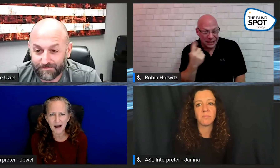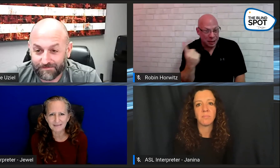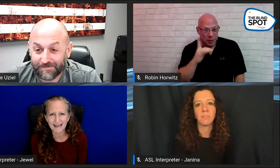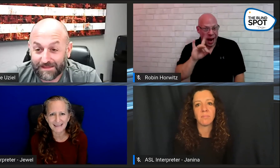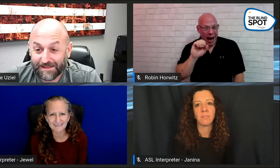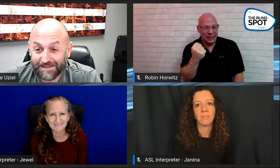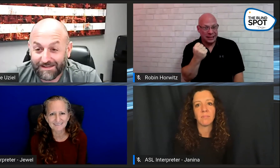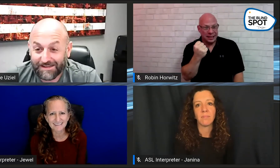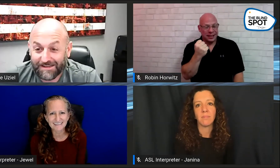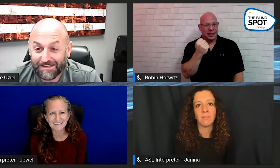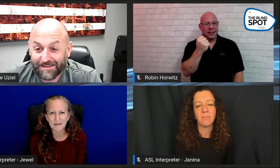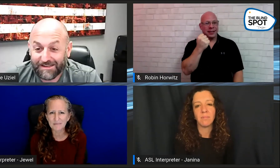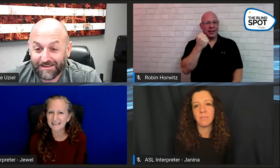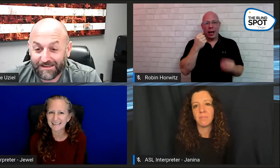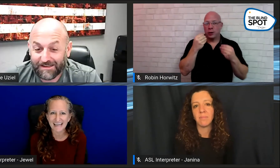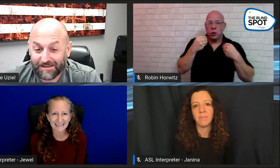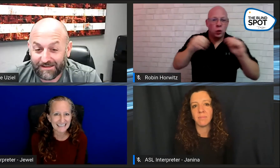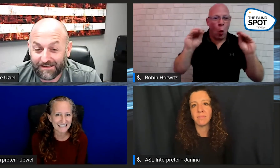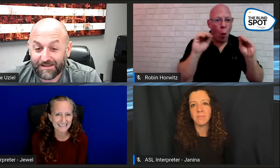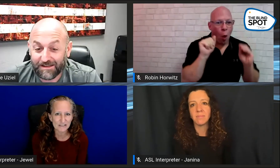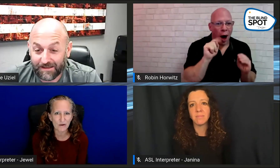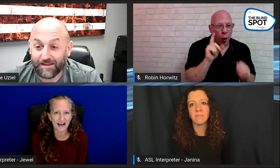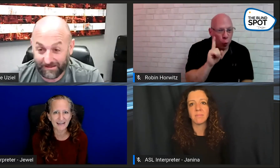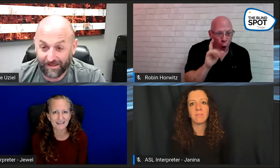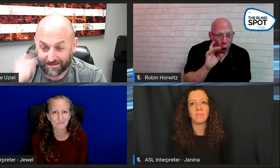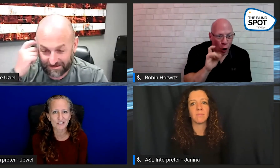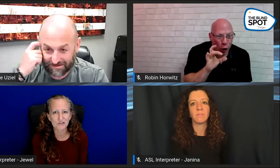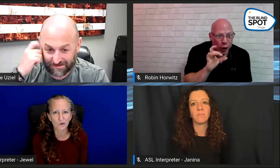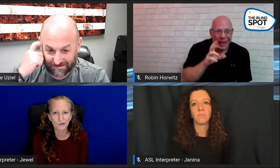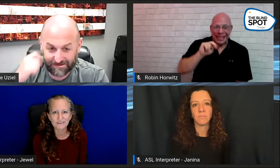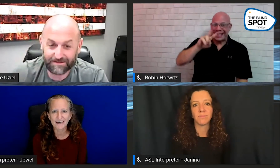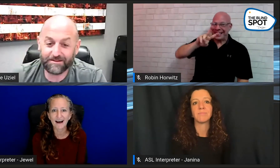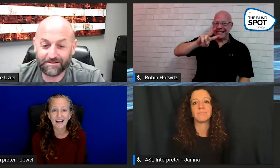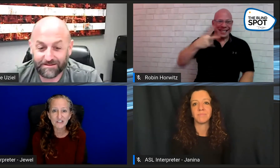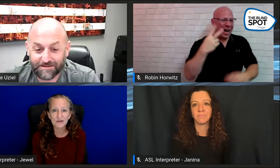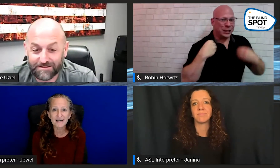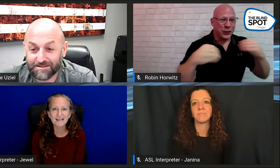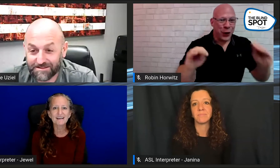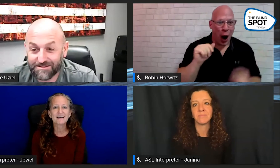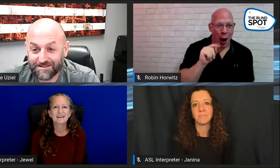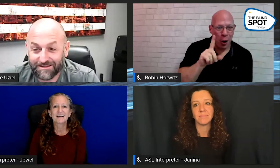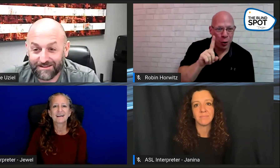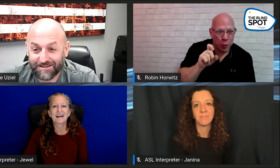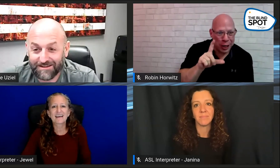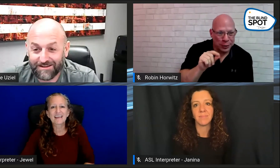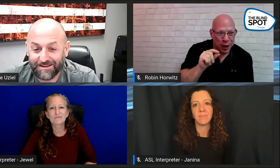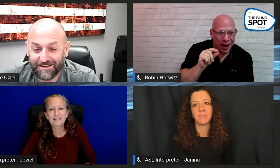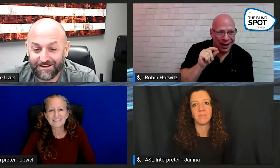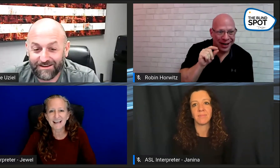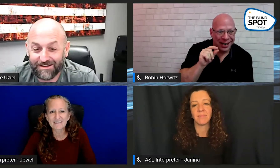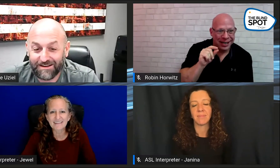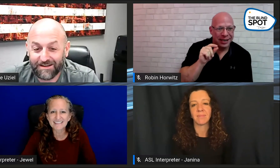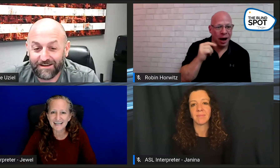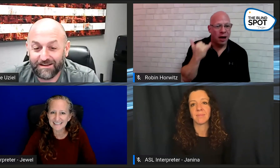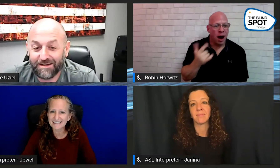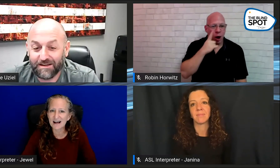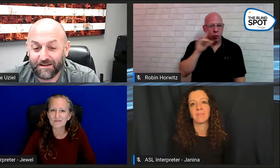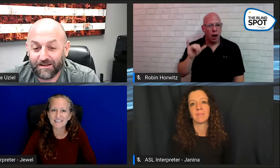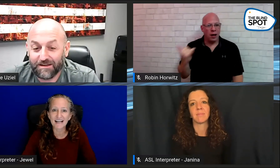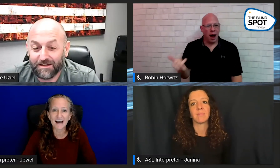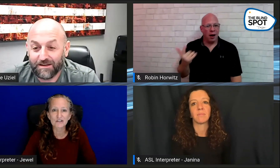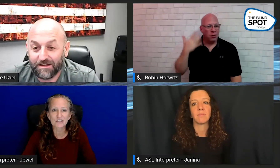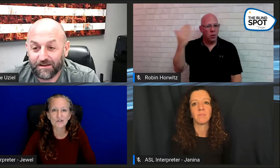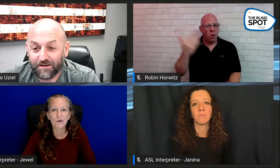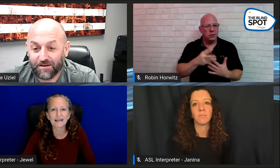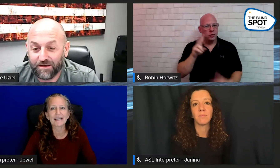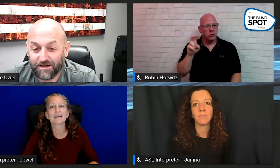all bought like something in the 80s, right? And we sold at 100, and then the second sell was